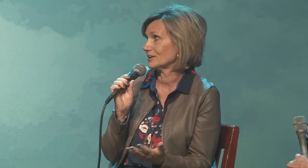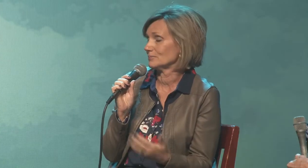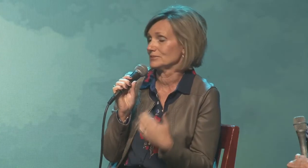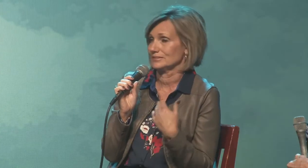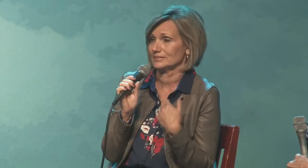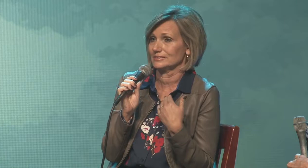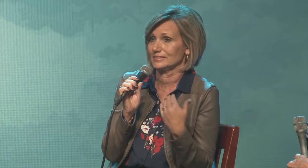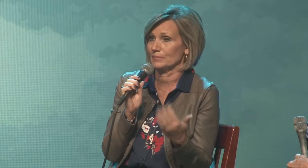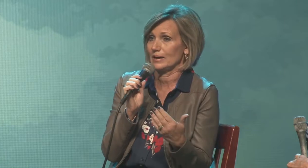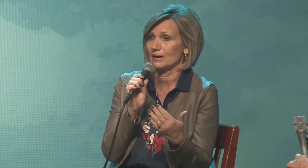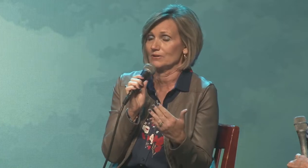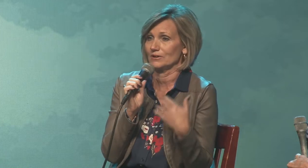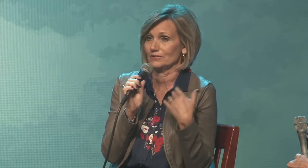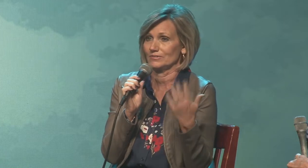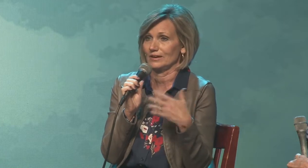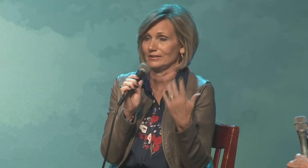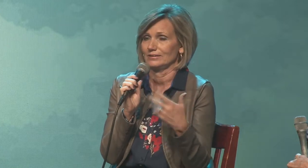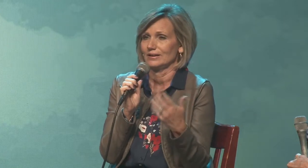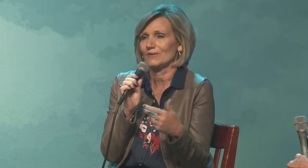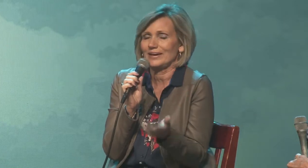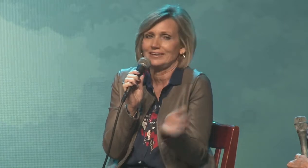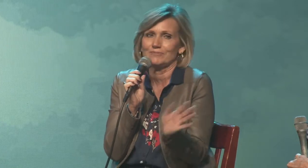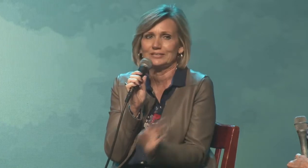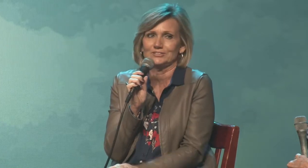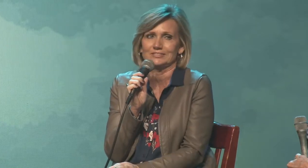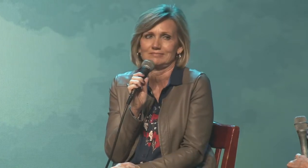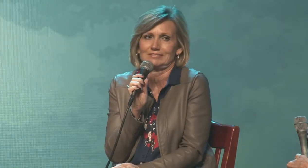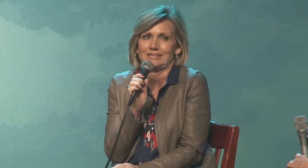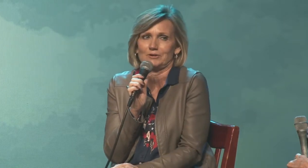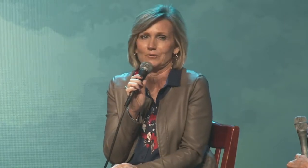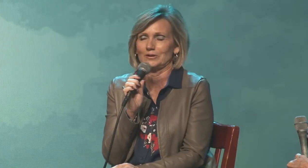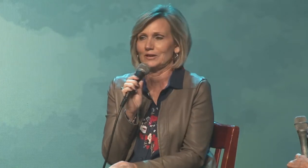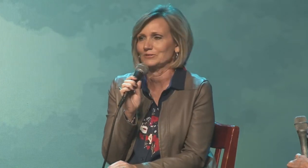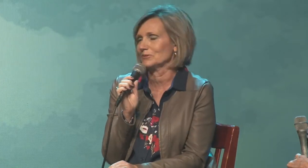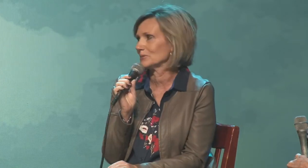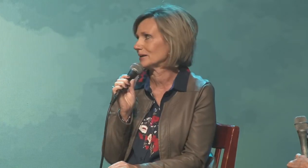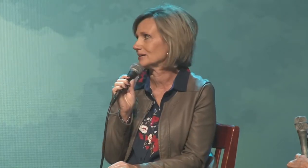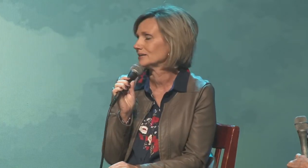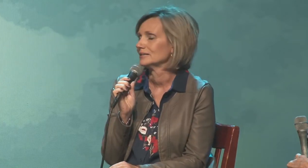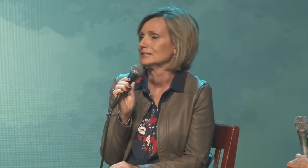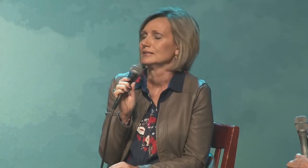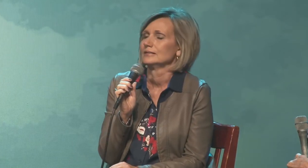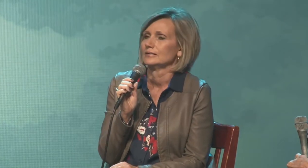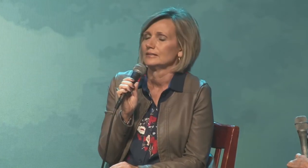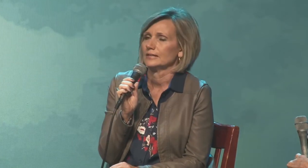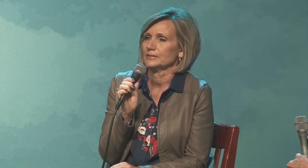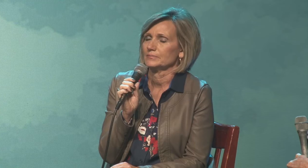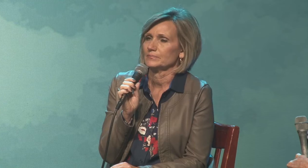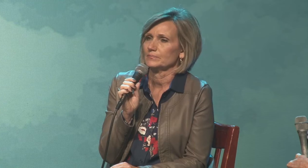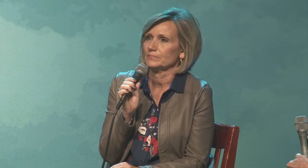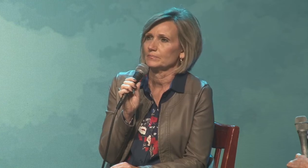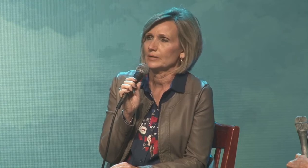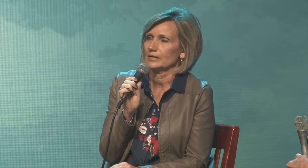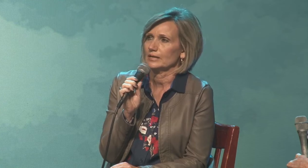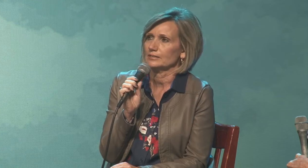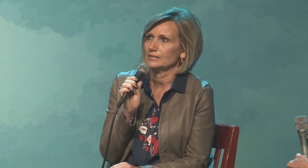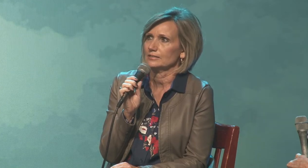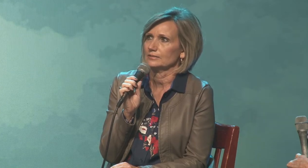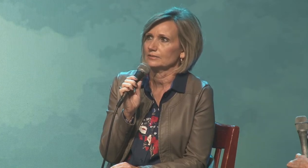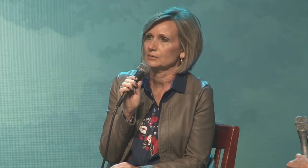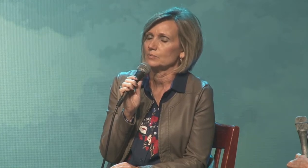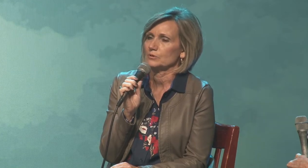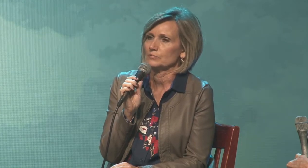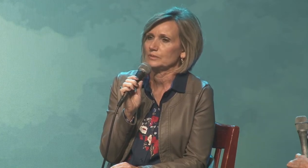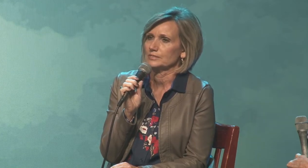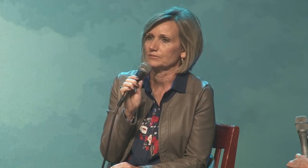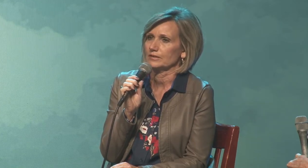challenge to step out of that, okay, yeah, we can just stay at home, I don't have to worry about it. But I think